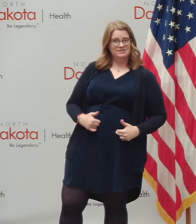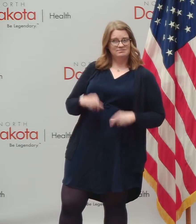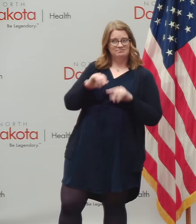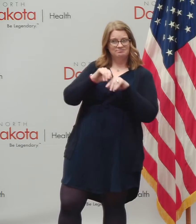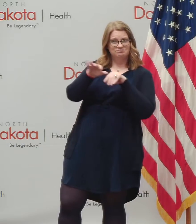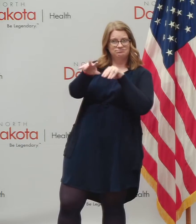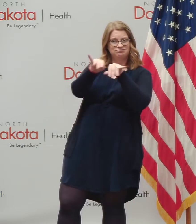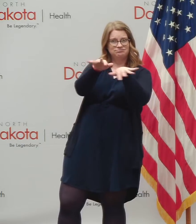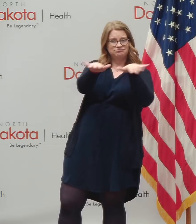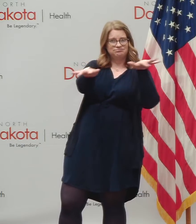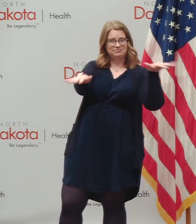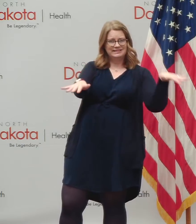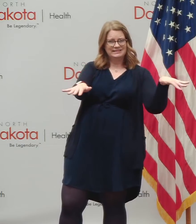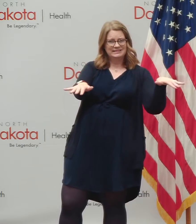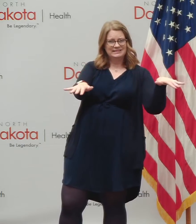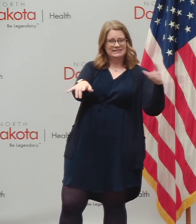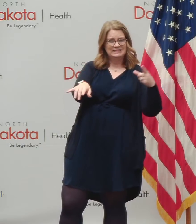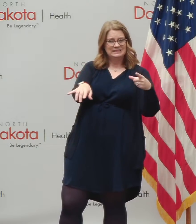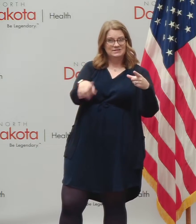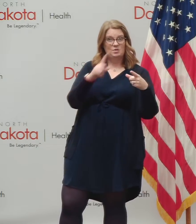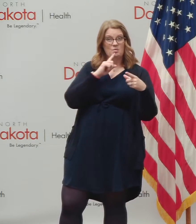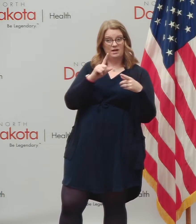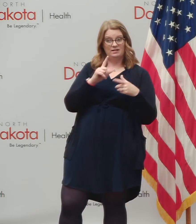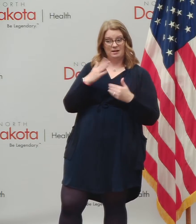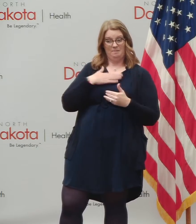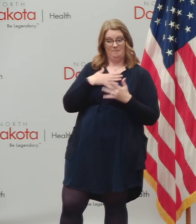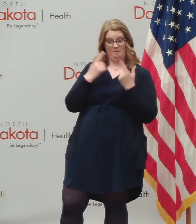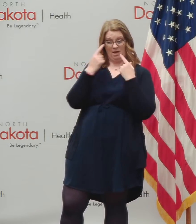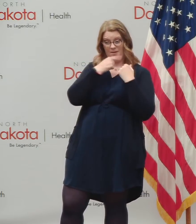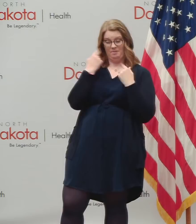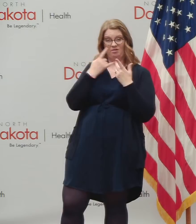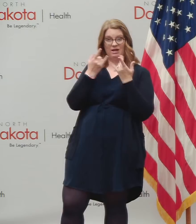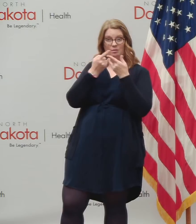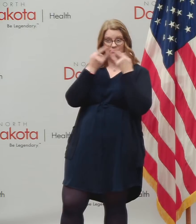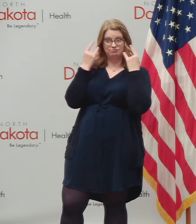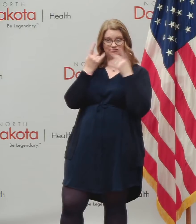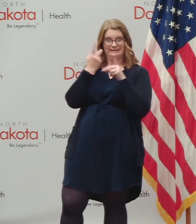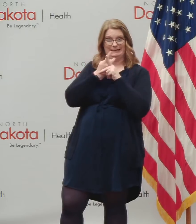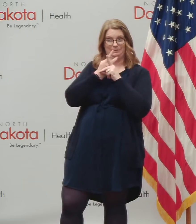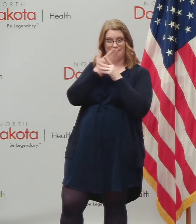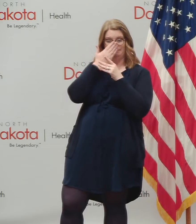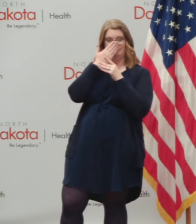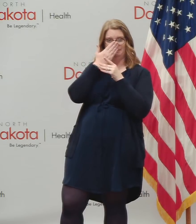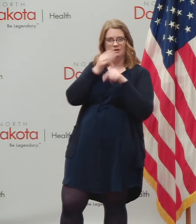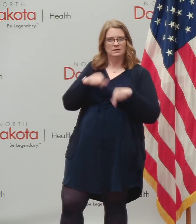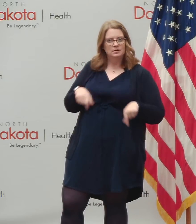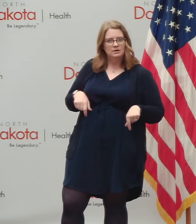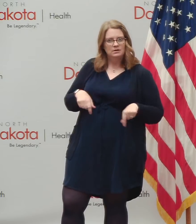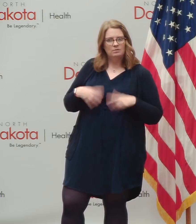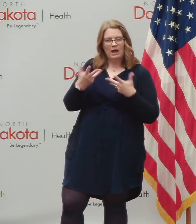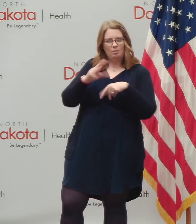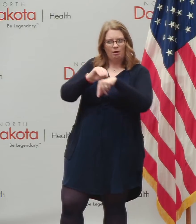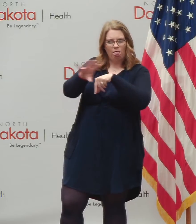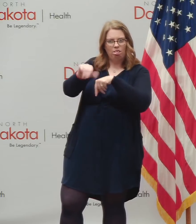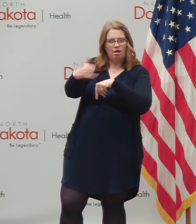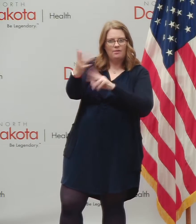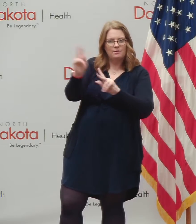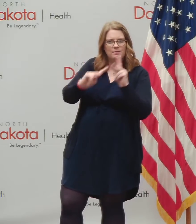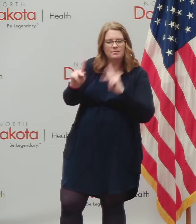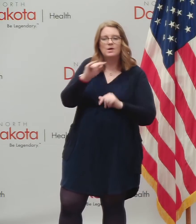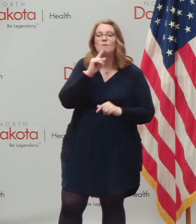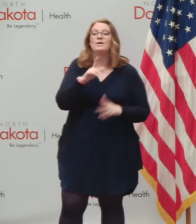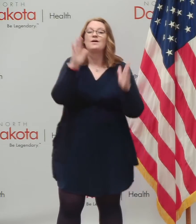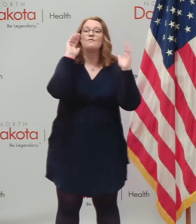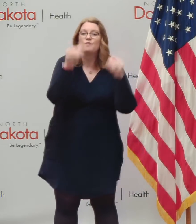is not letting the stuff coming out of your mouth go to everybody else. And so we want to try to keep the focus on